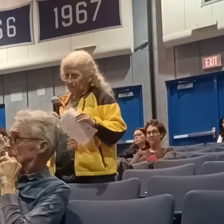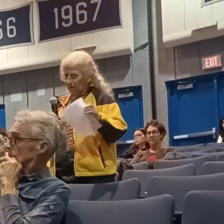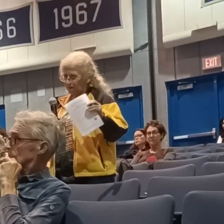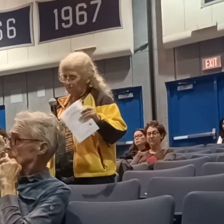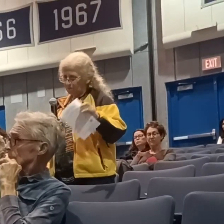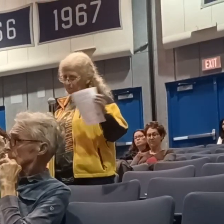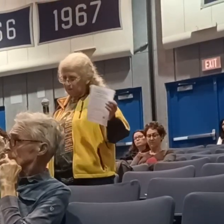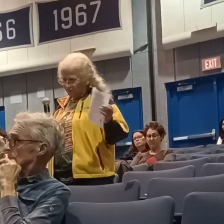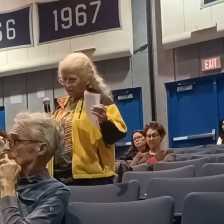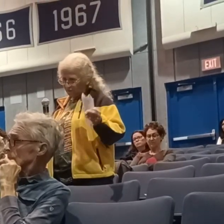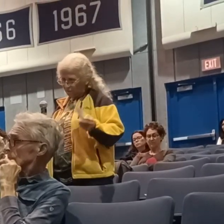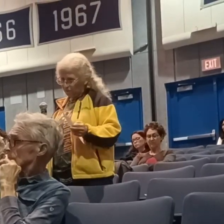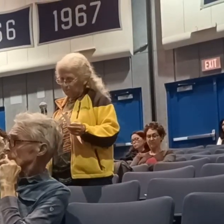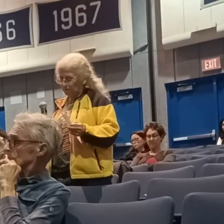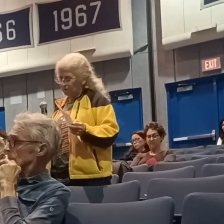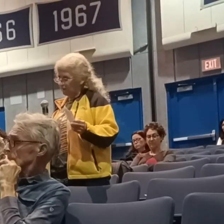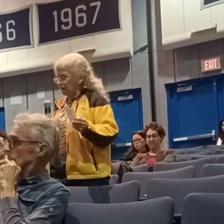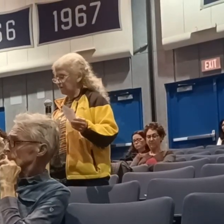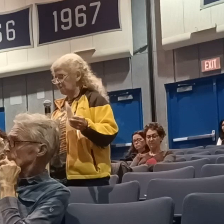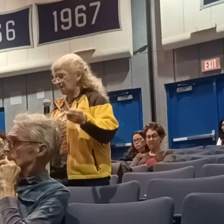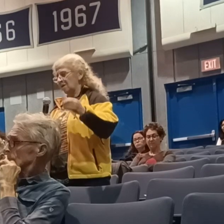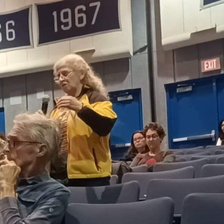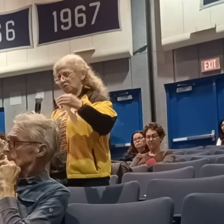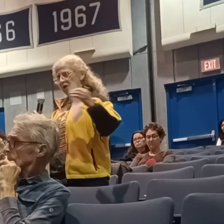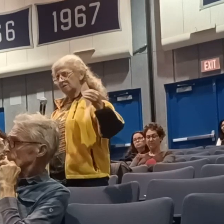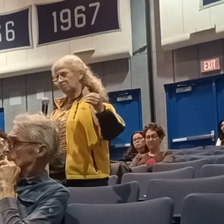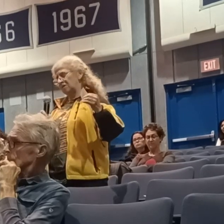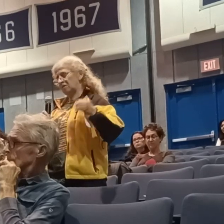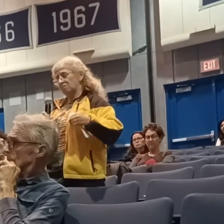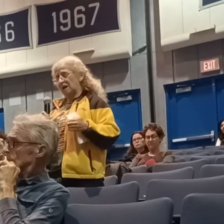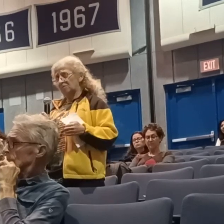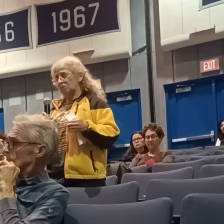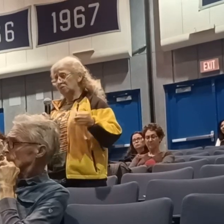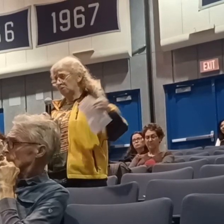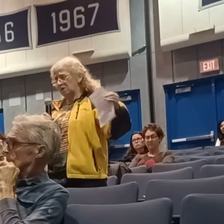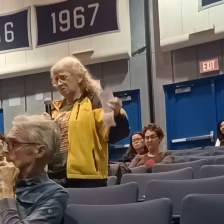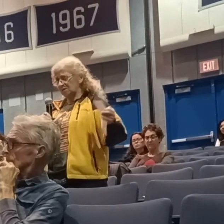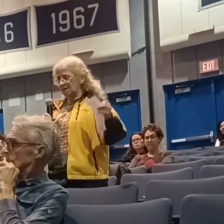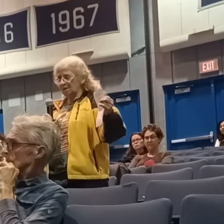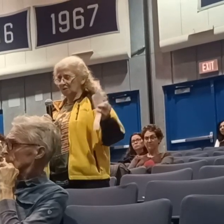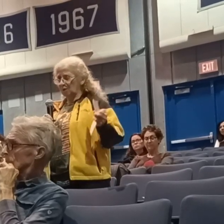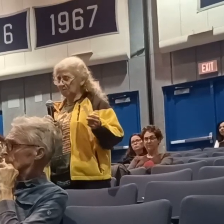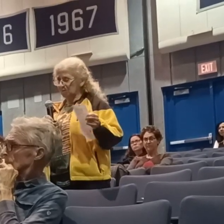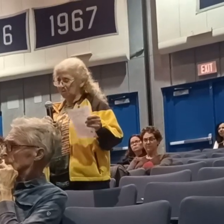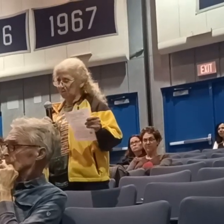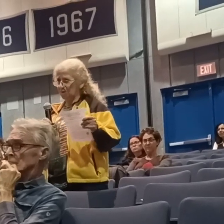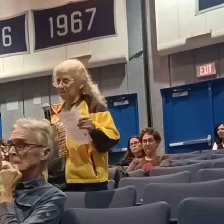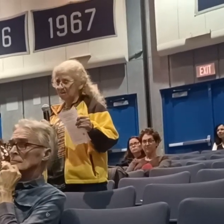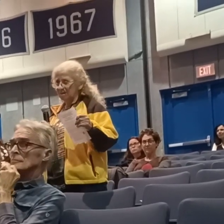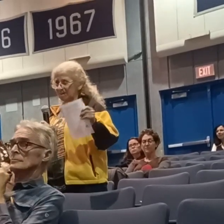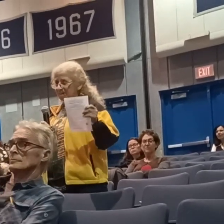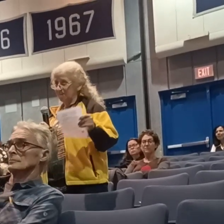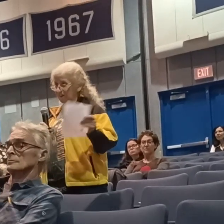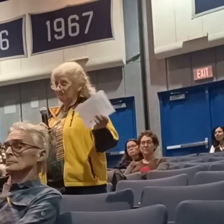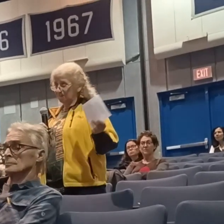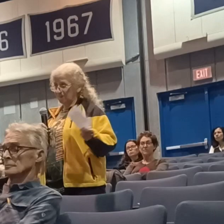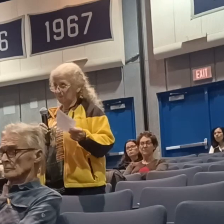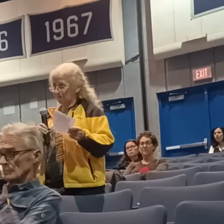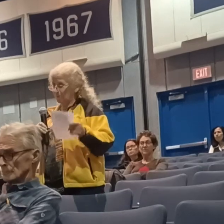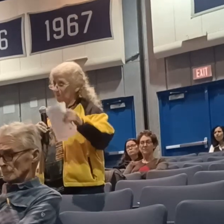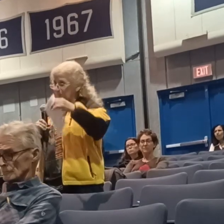to say my sense of urban design is you try to be compatible with what's across the street,